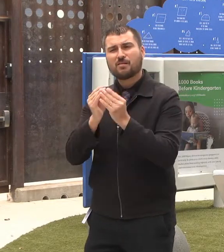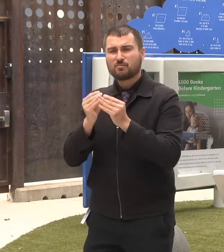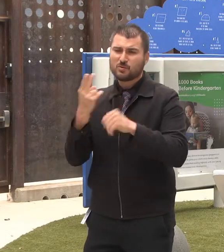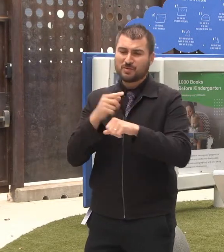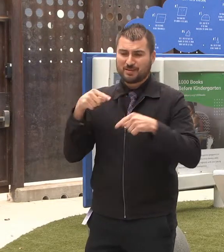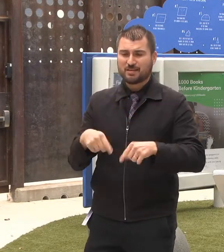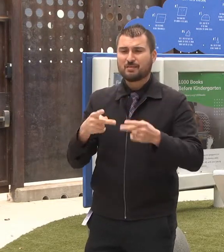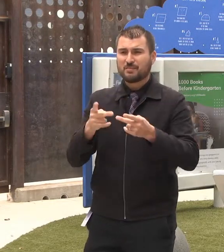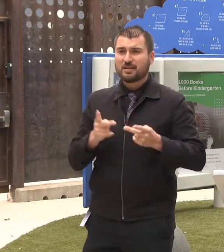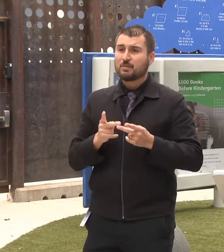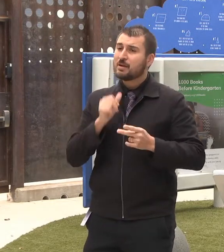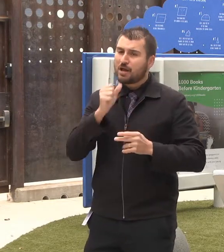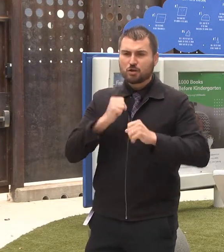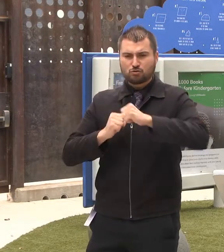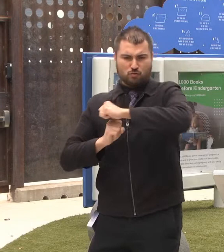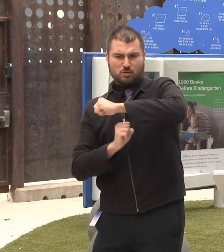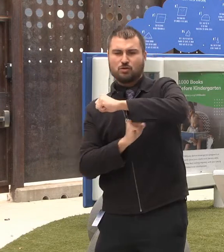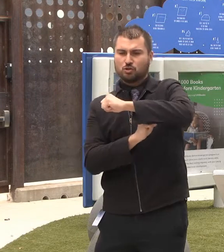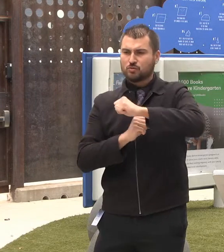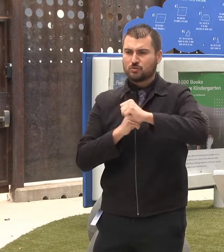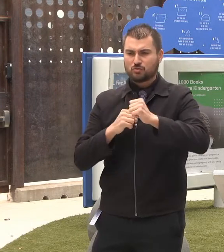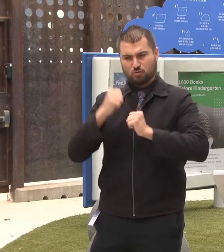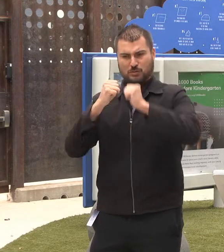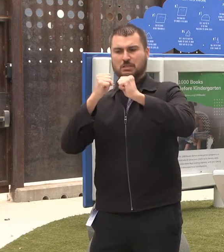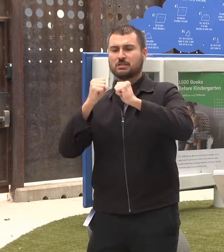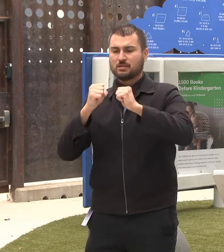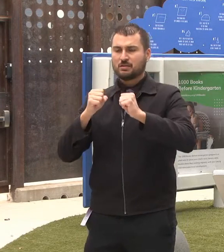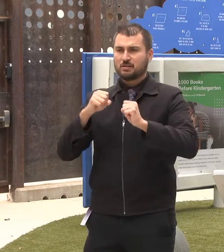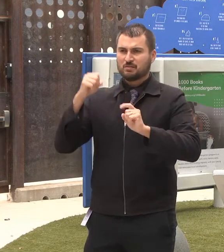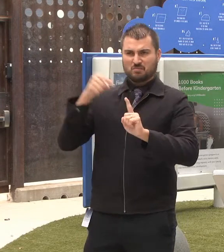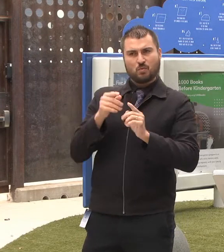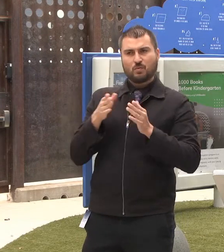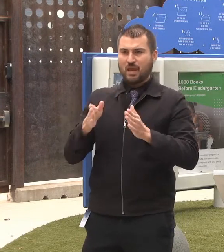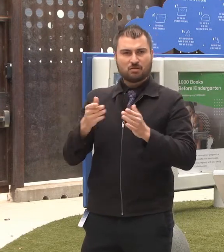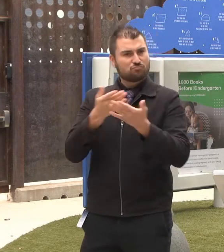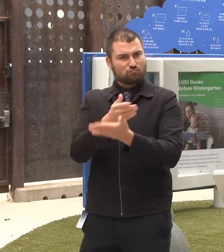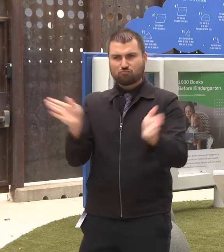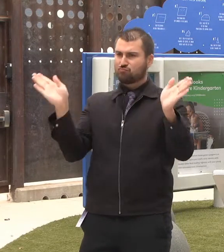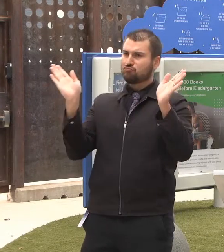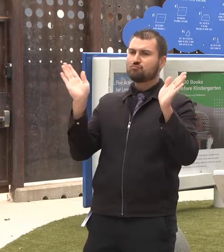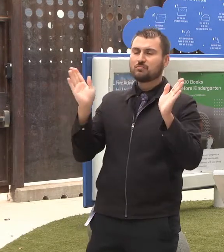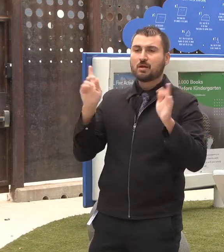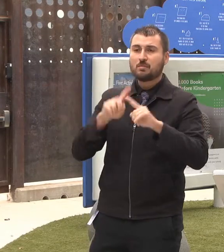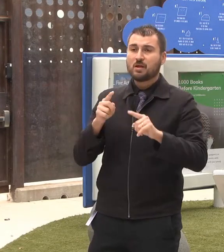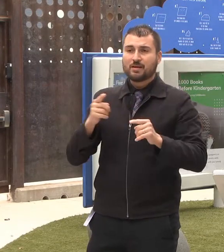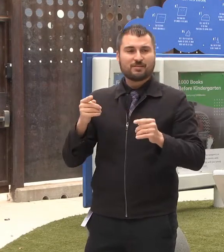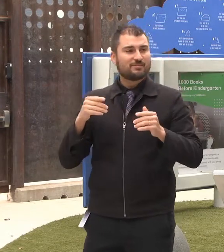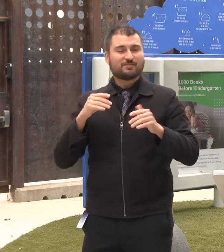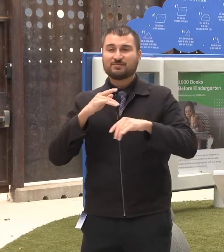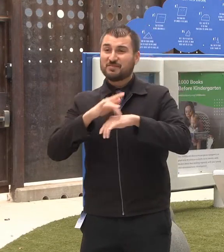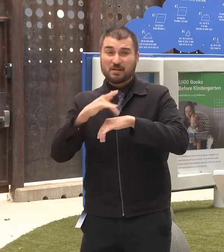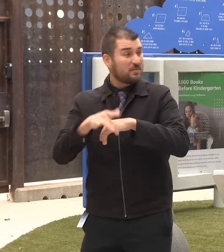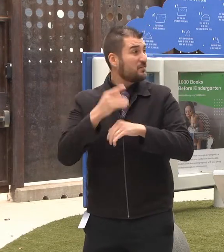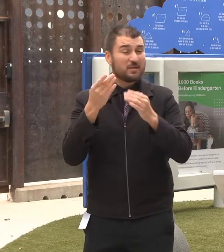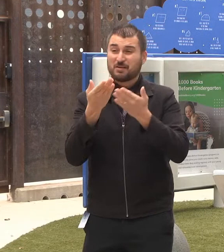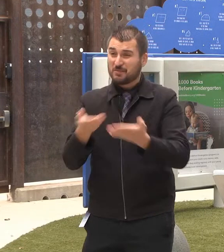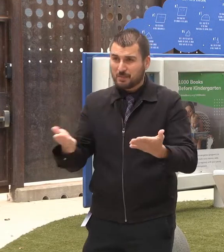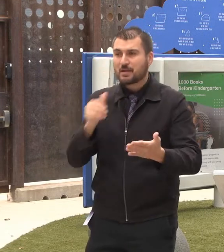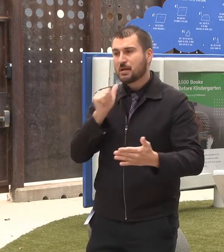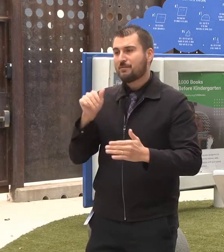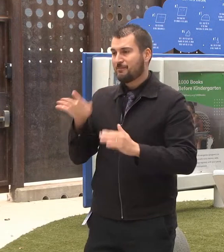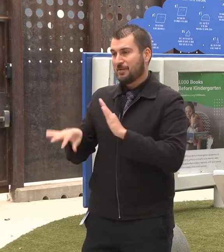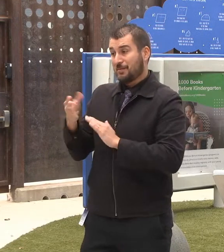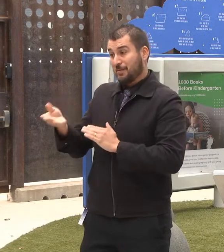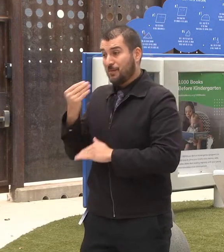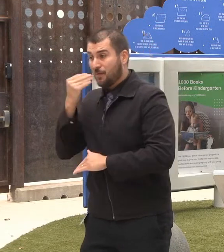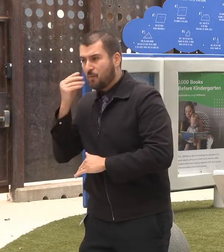unstructured, self-directed way. The variety of activities selected in this space give access to equipment not readily found at home or anywhere else in the